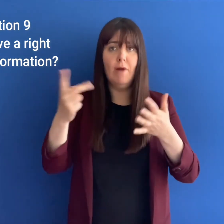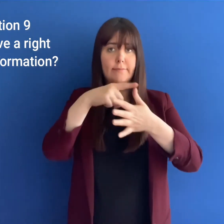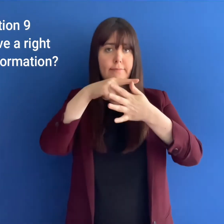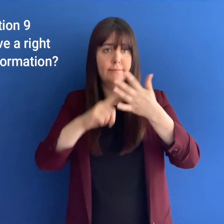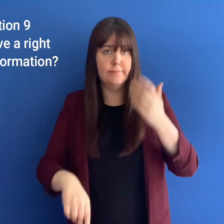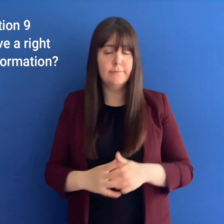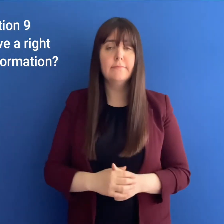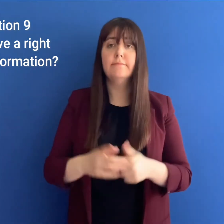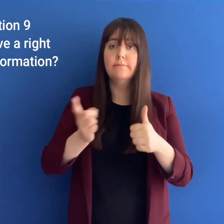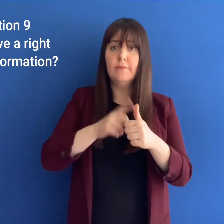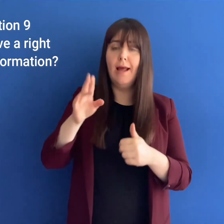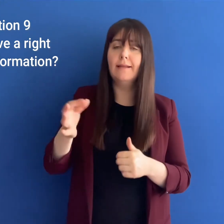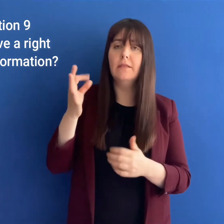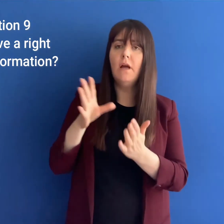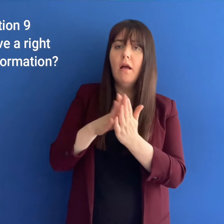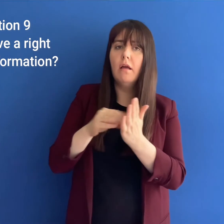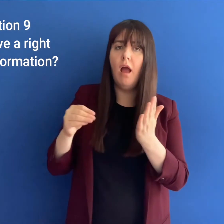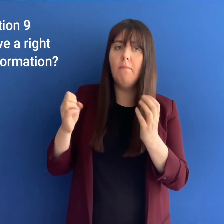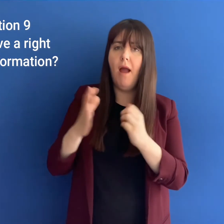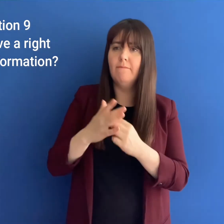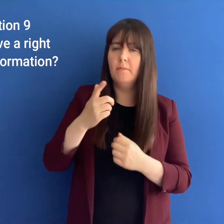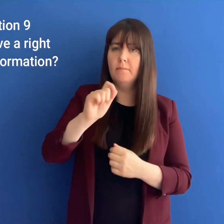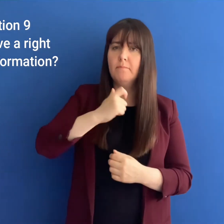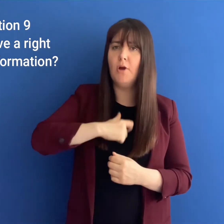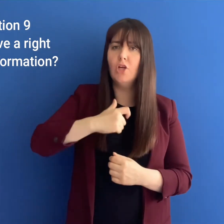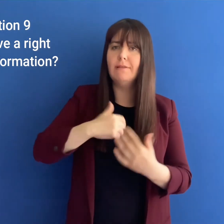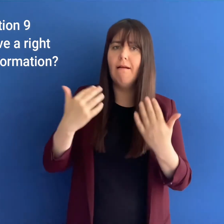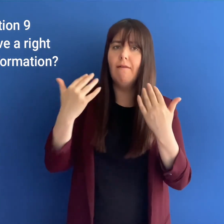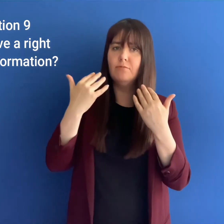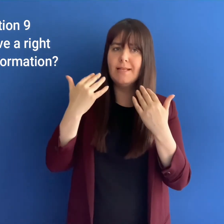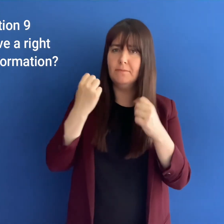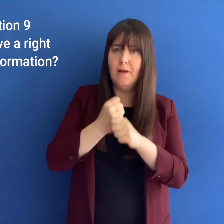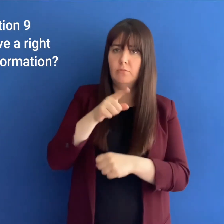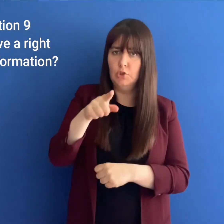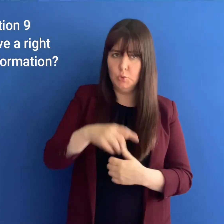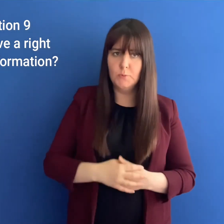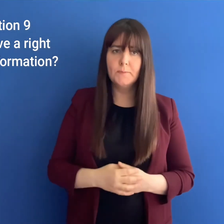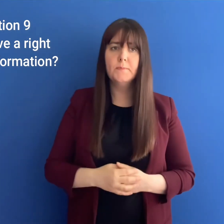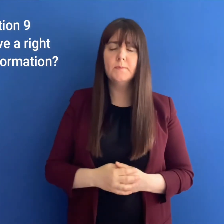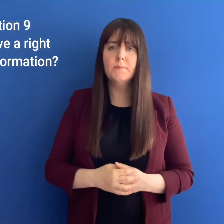rights. You have the right to ask for a copy of the personal data held about